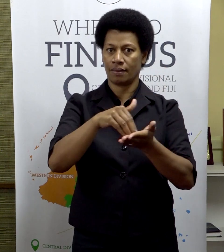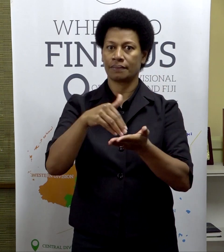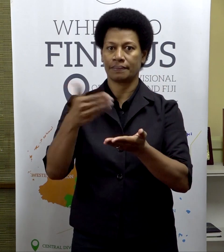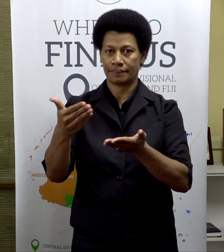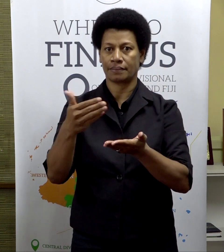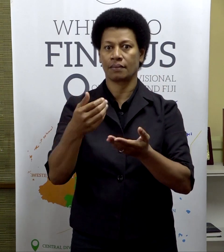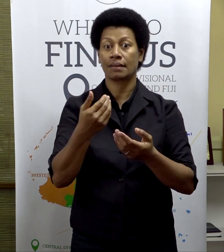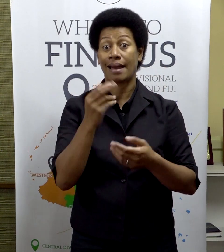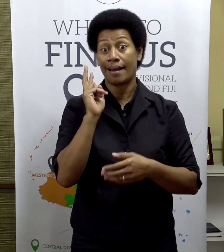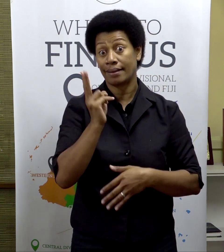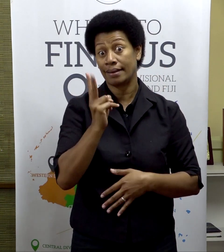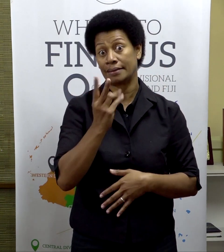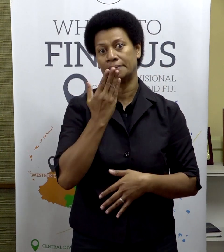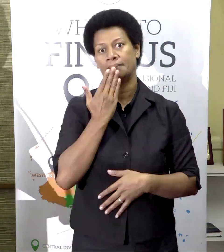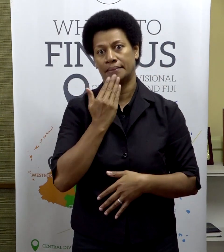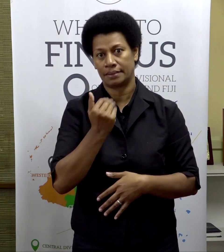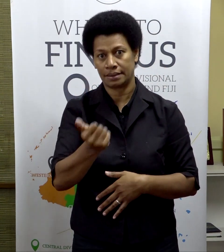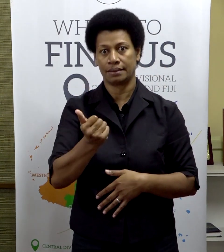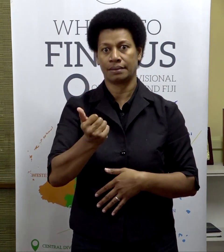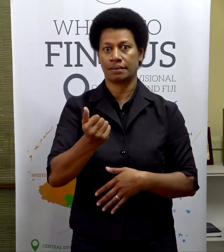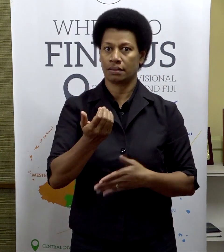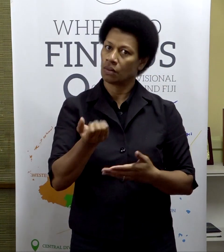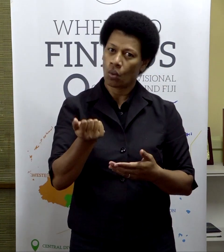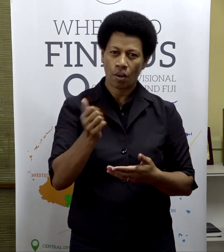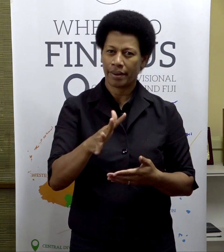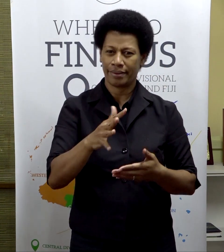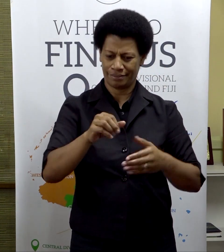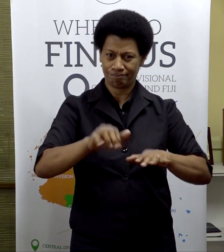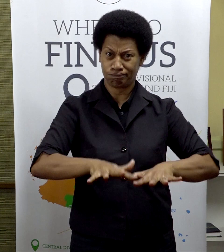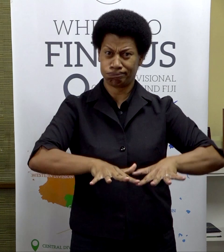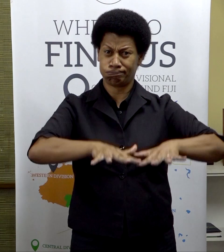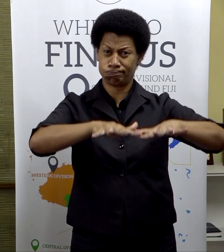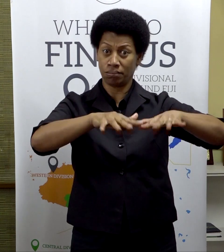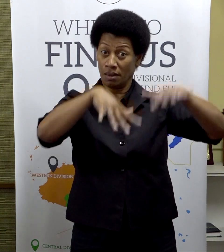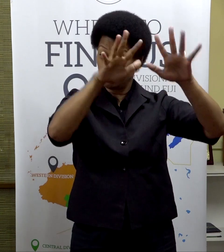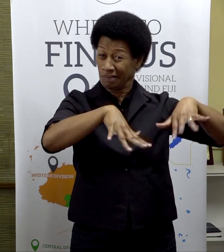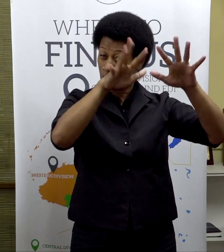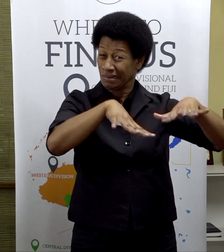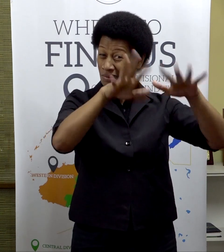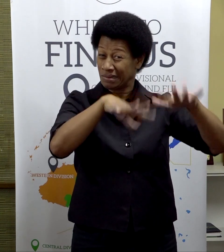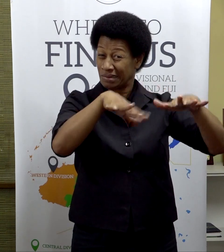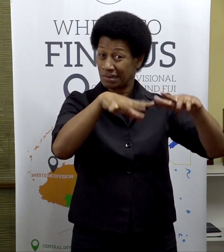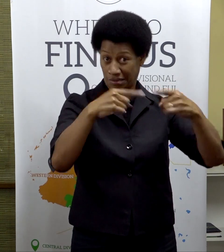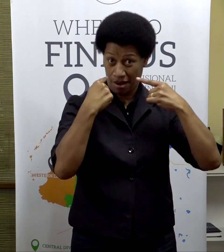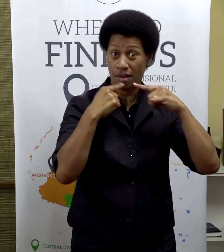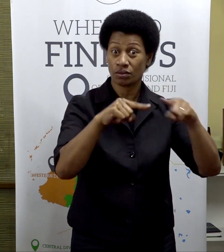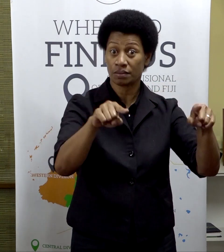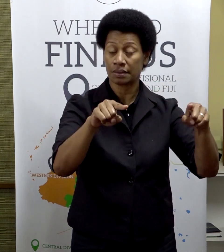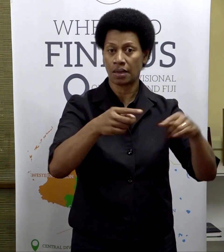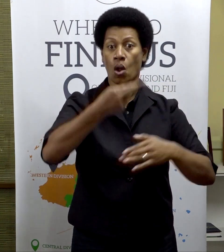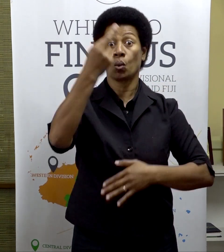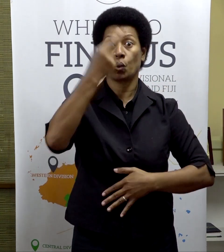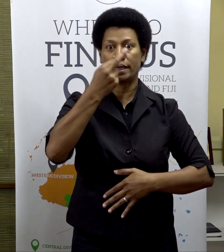Again, reiterating, with the ground already saturated and more rain forecasted, there is increased risk